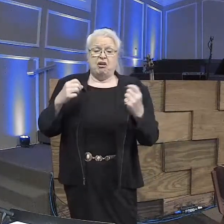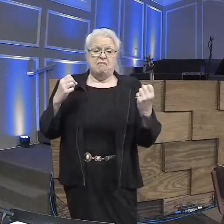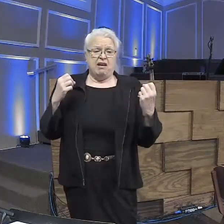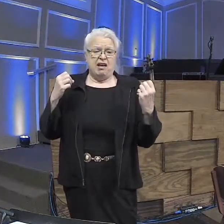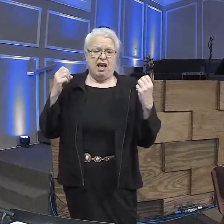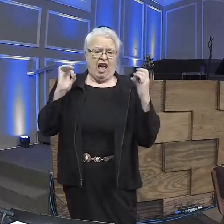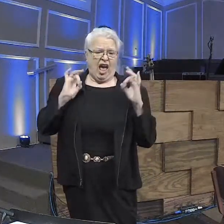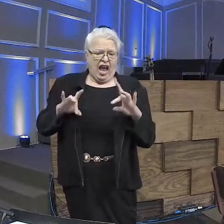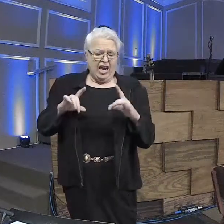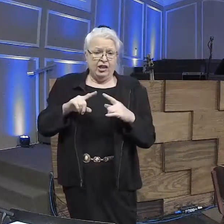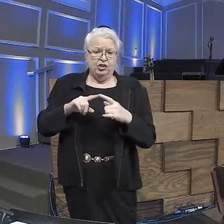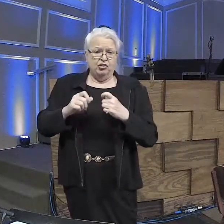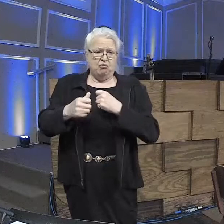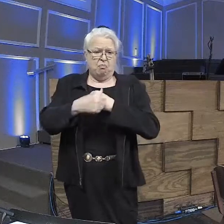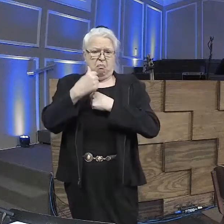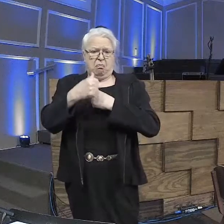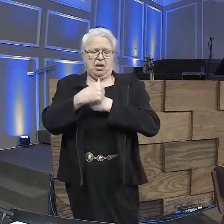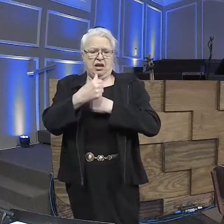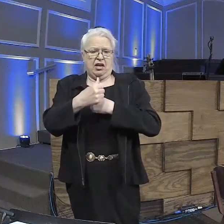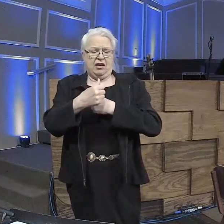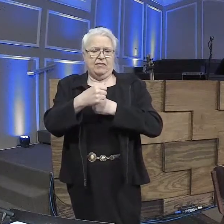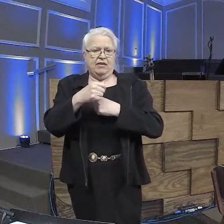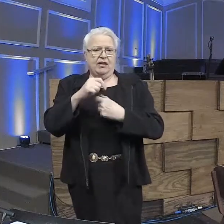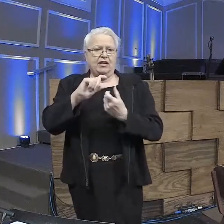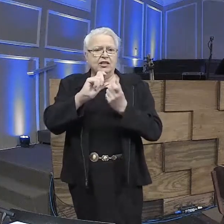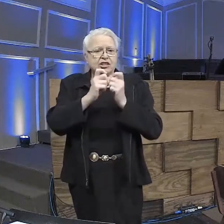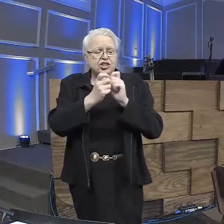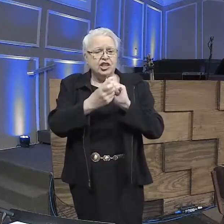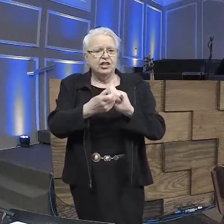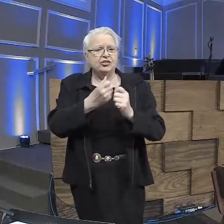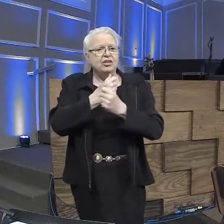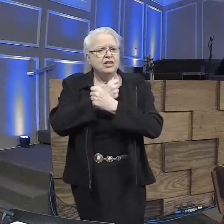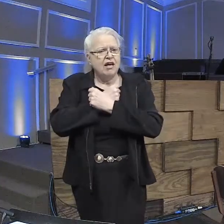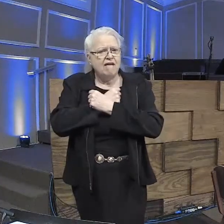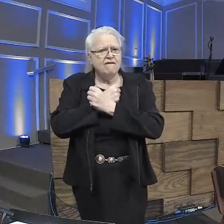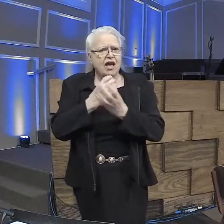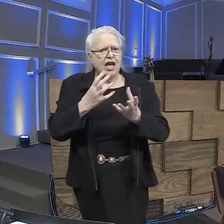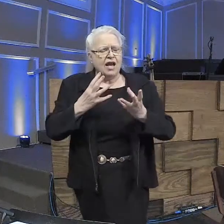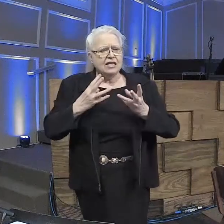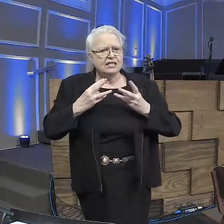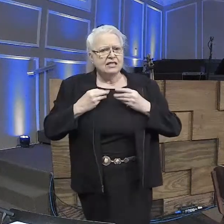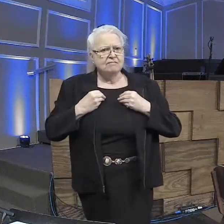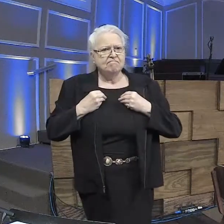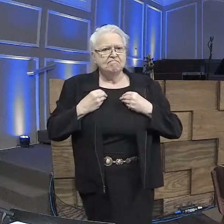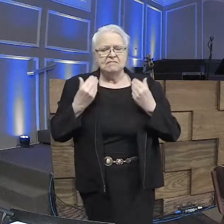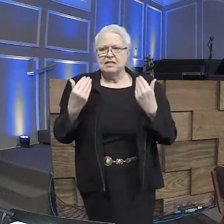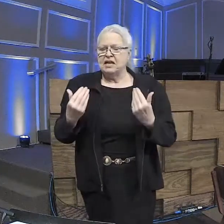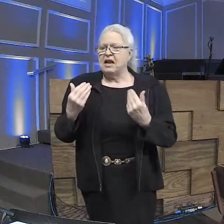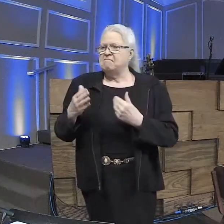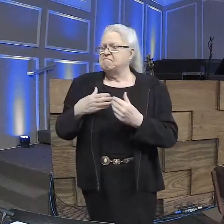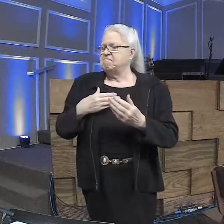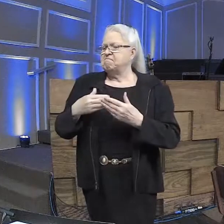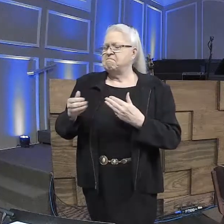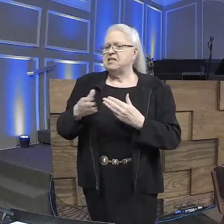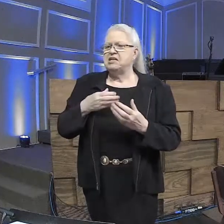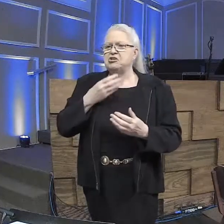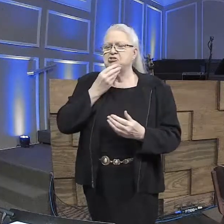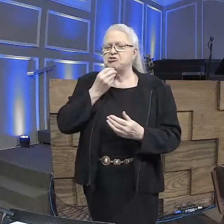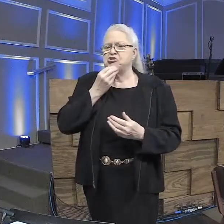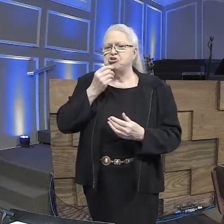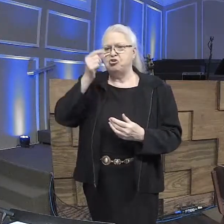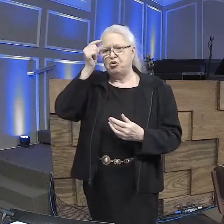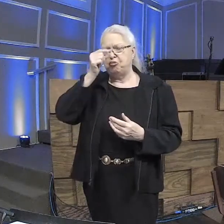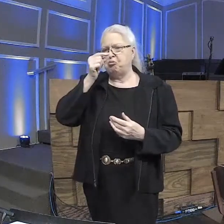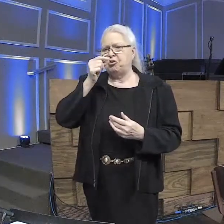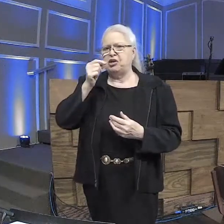blame and blame to love and acceptance. It's the reason the Bible clearly says now there's neither Jew nor Greek, nor slave nor free, nor male nor